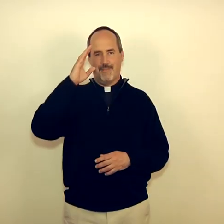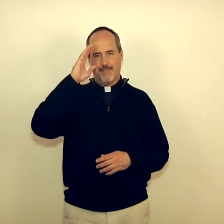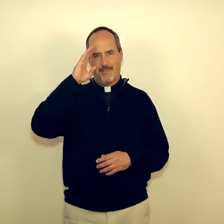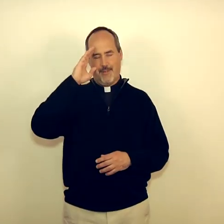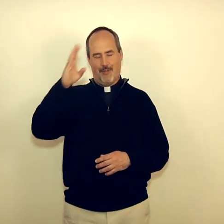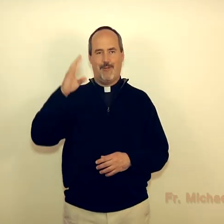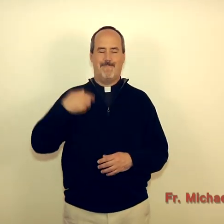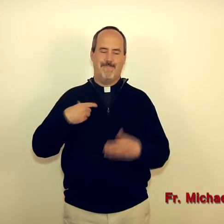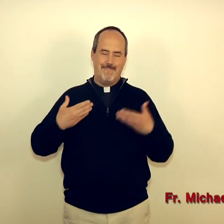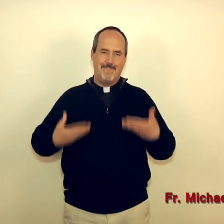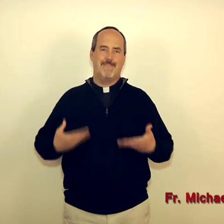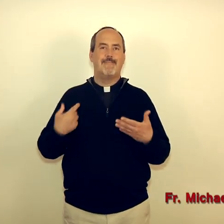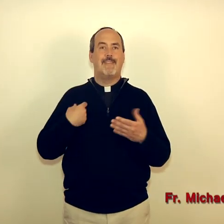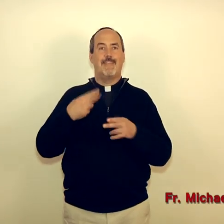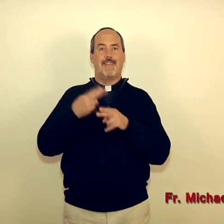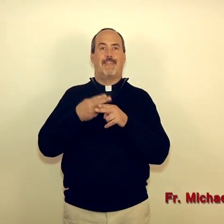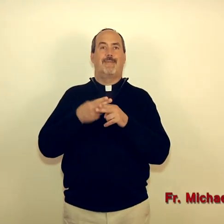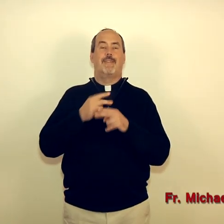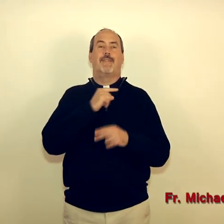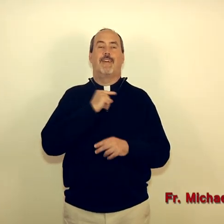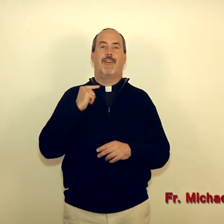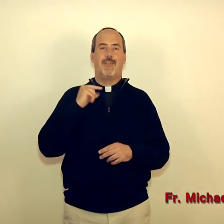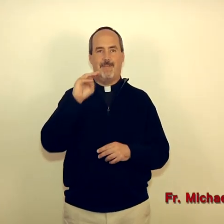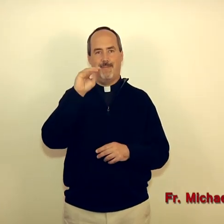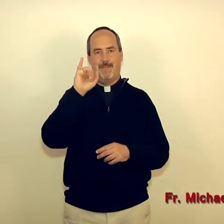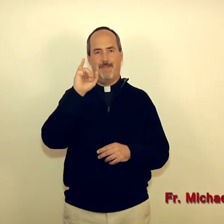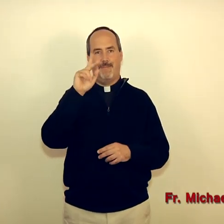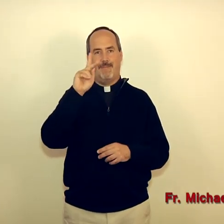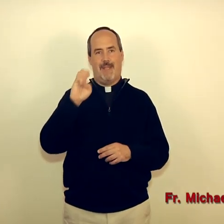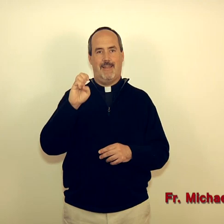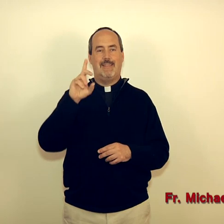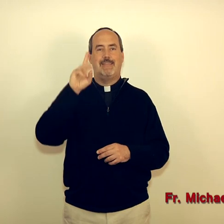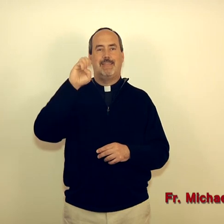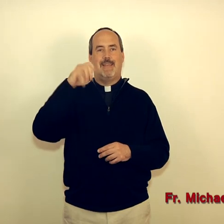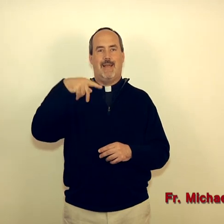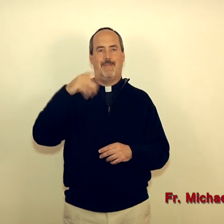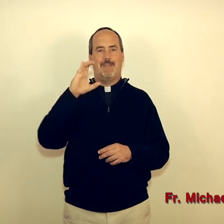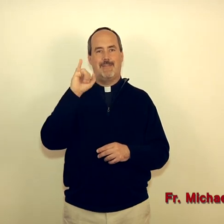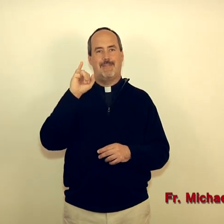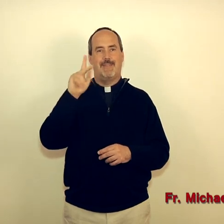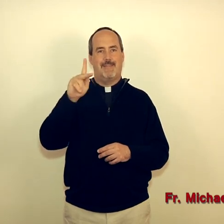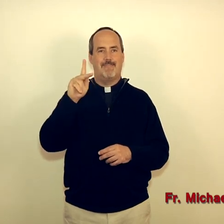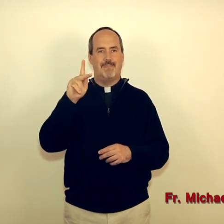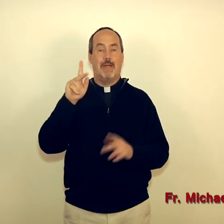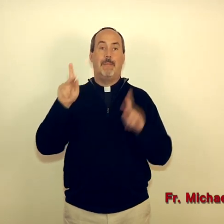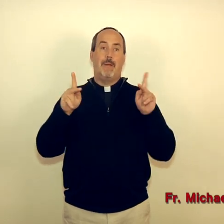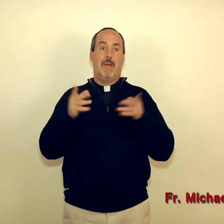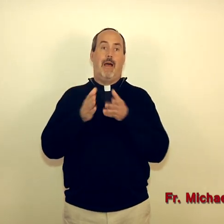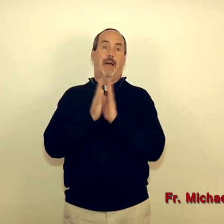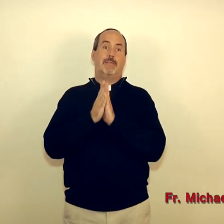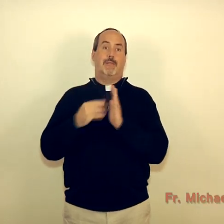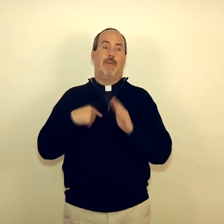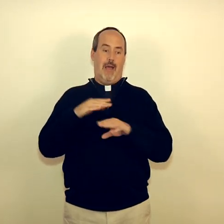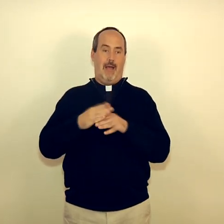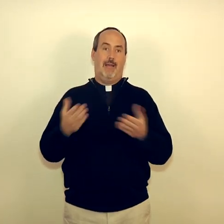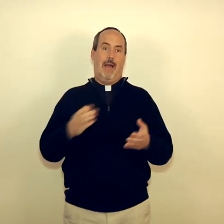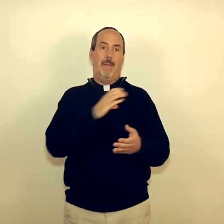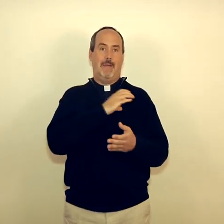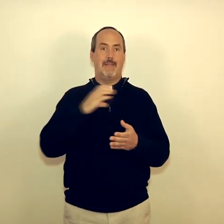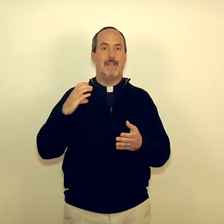Office until tomorrow. I won't arrive in my office until about 1 o'clock. So that's why I couldn't